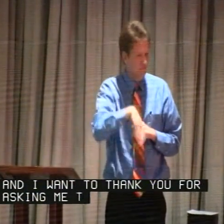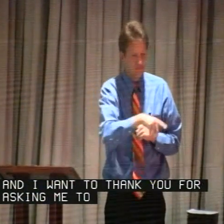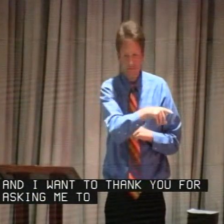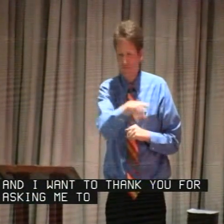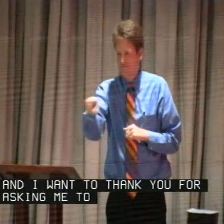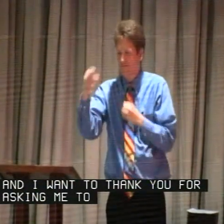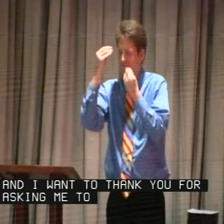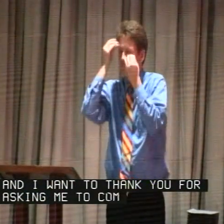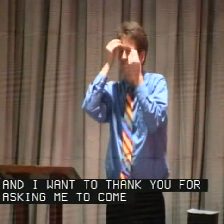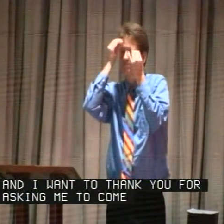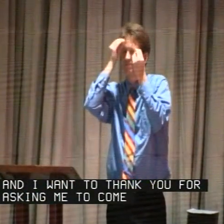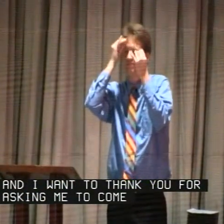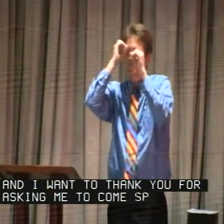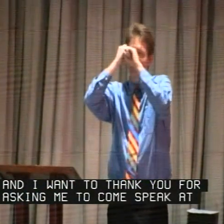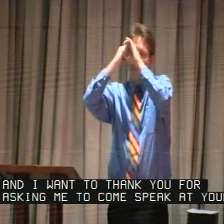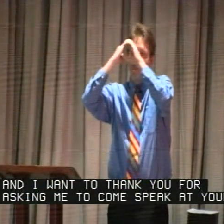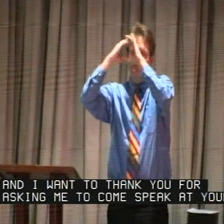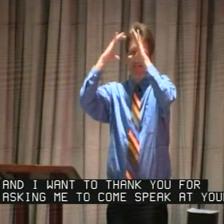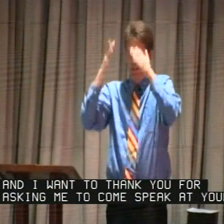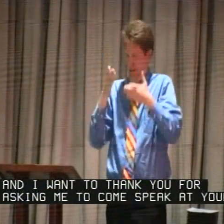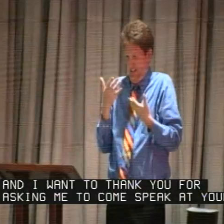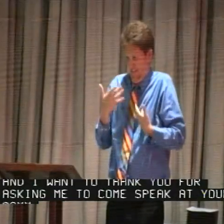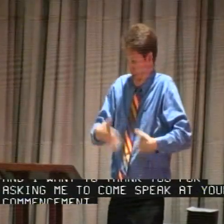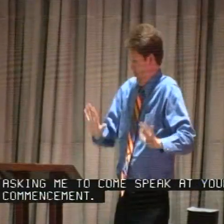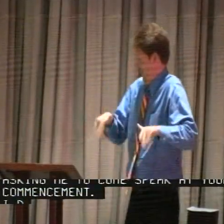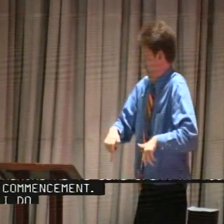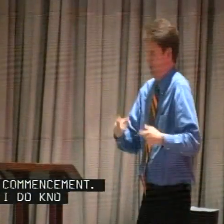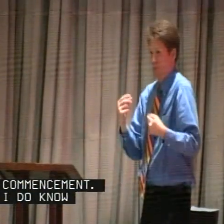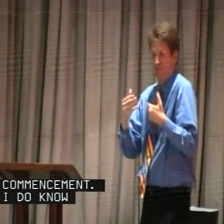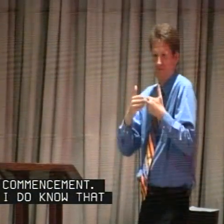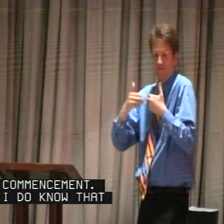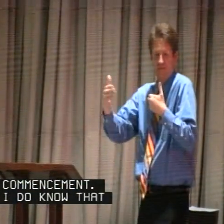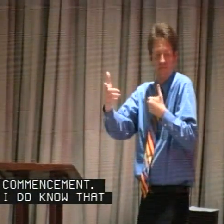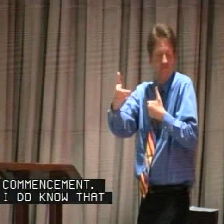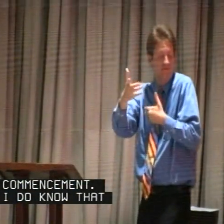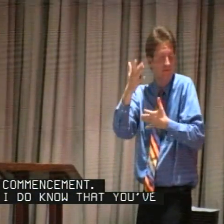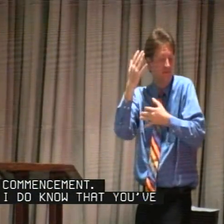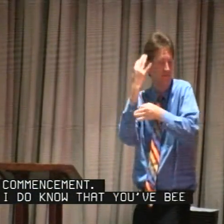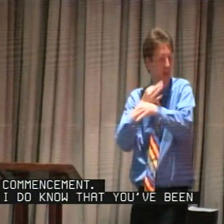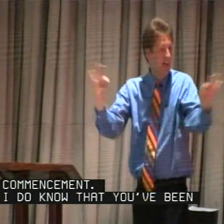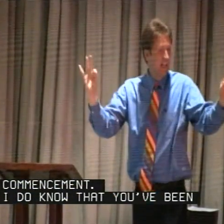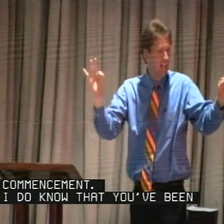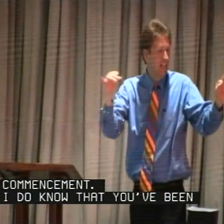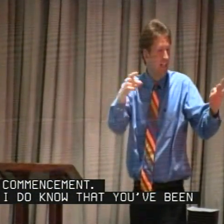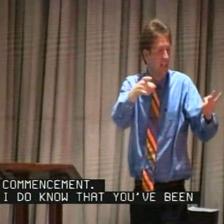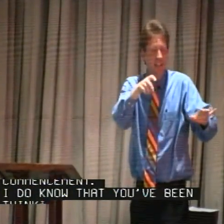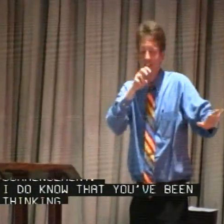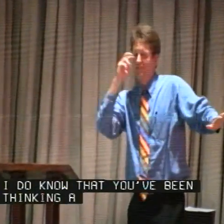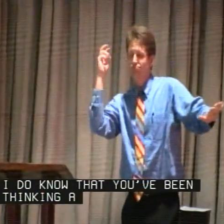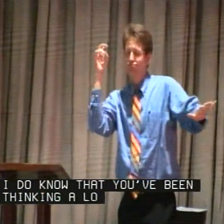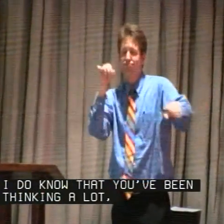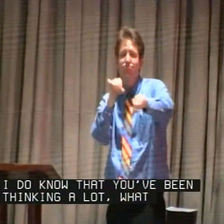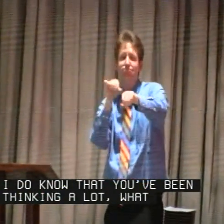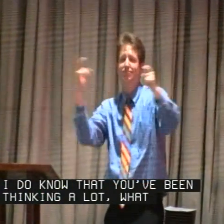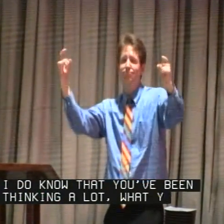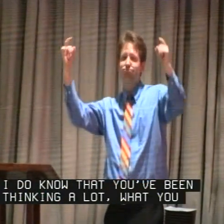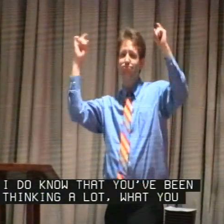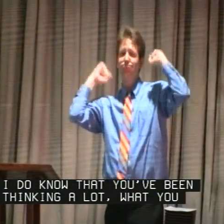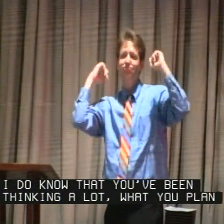your commencement. I do know that you've been thinking a lot what you plan to do after you're free.